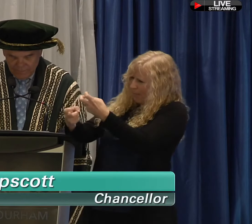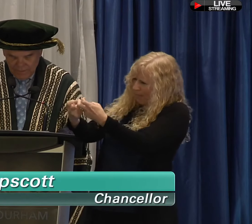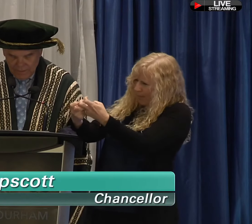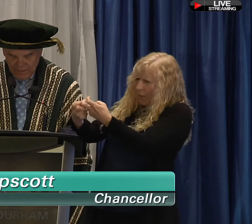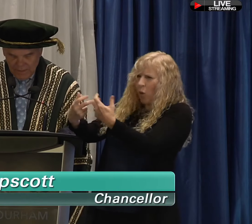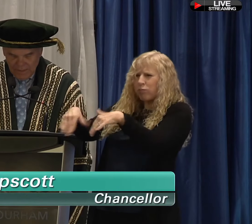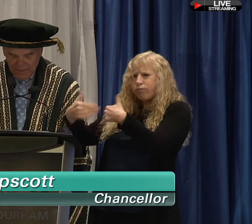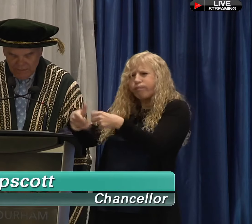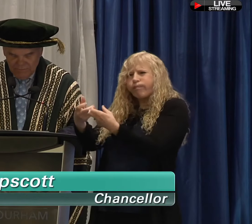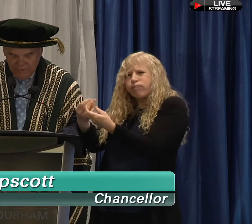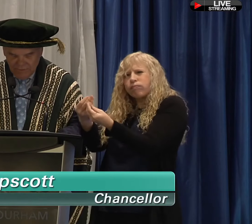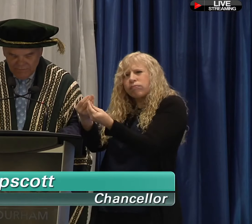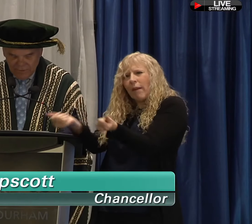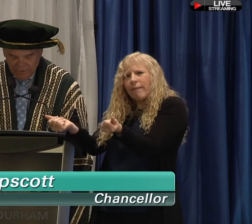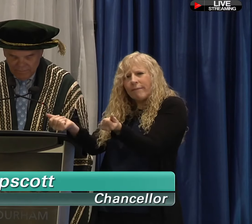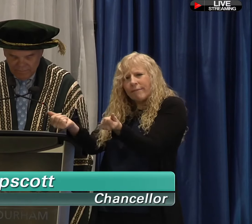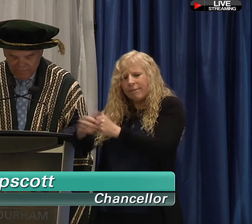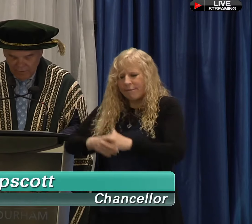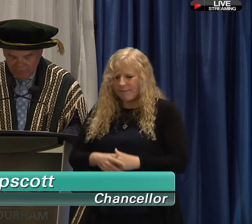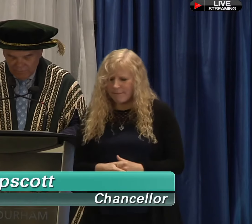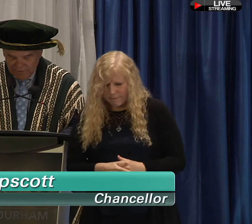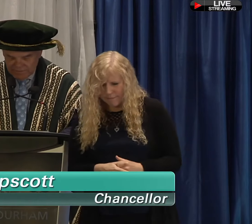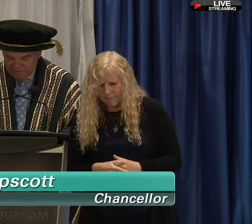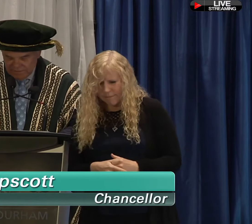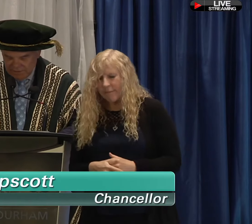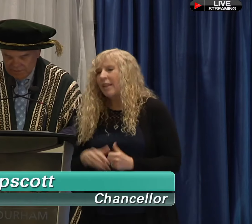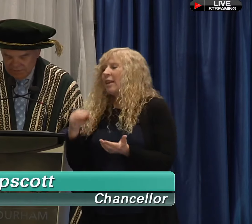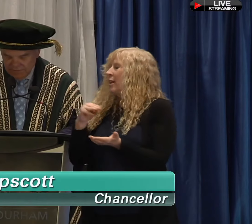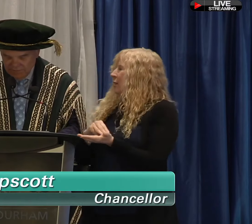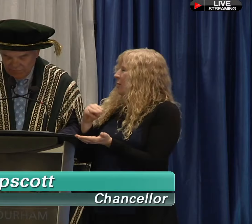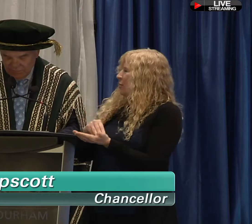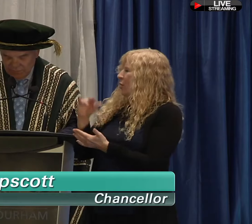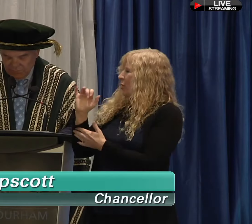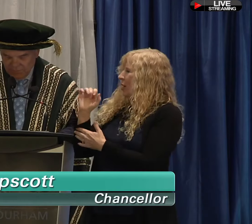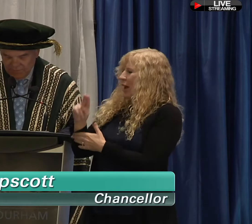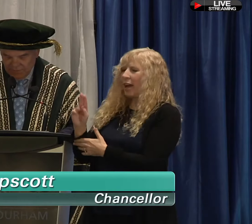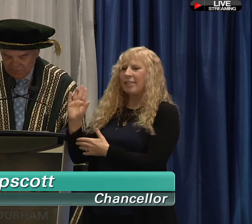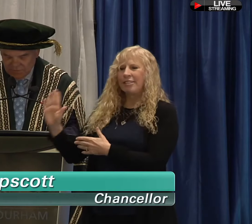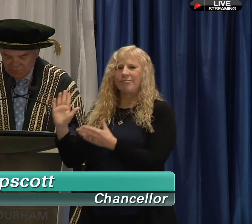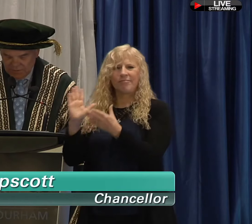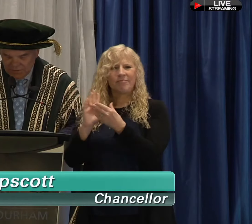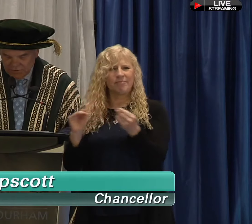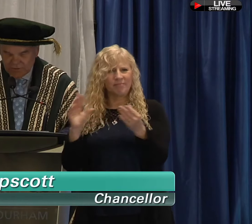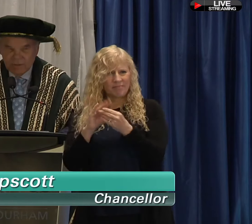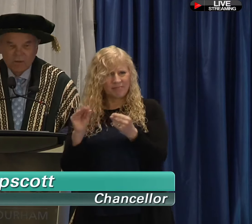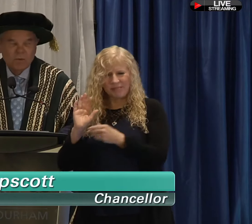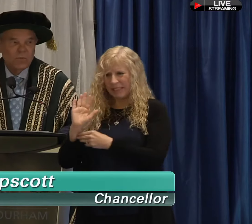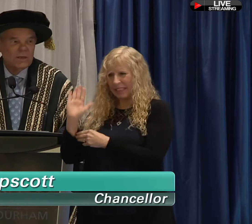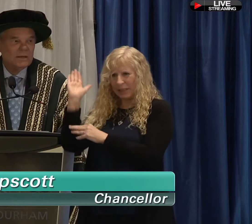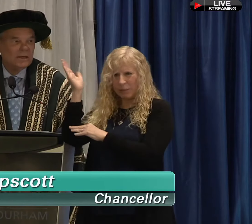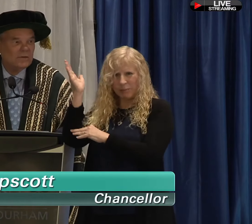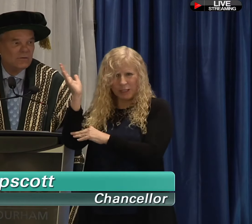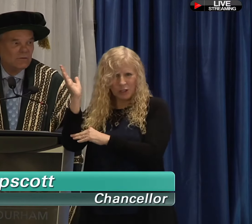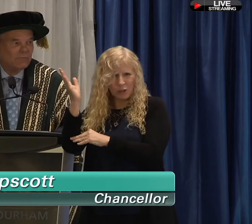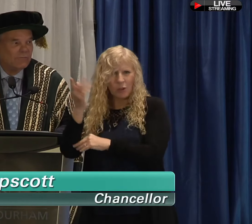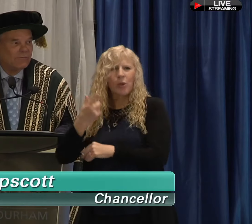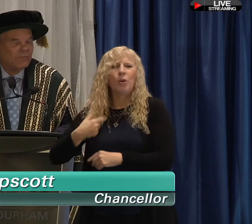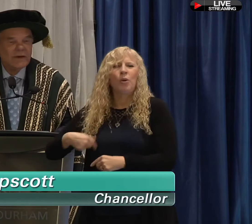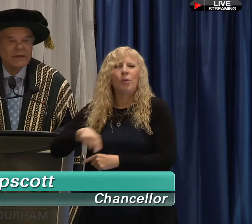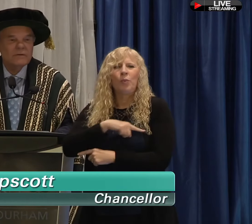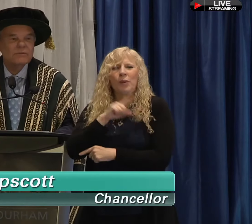problems. And as Dr. Eisen said in his very profound speech, we need